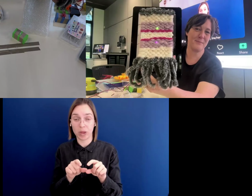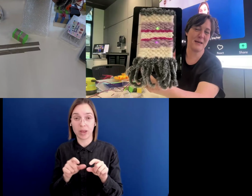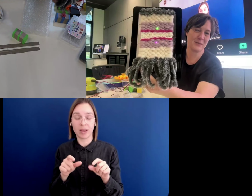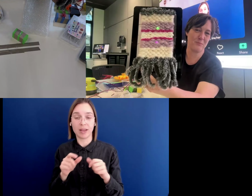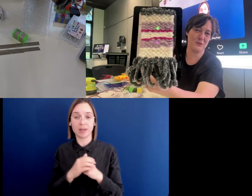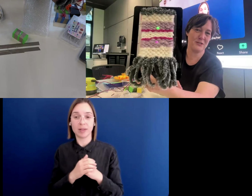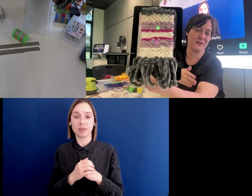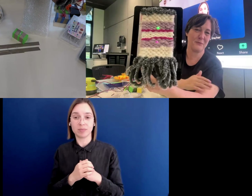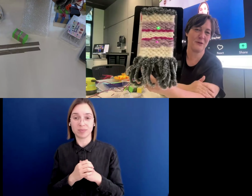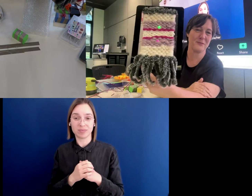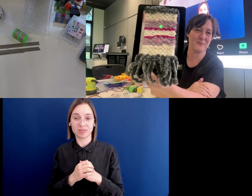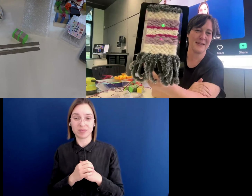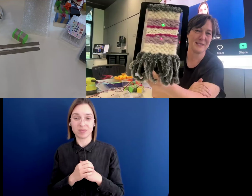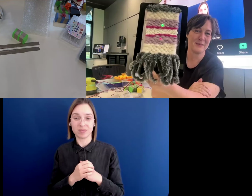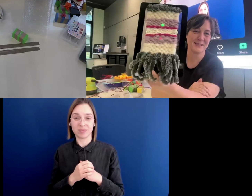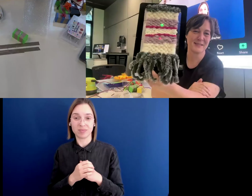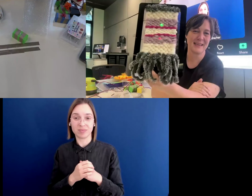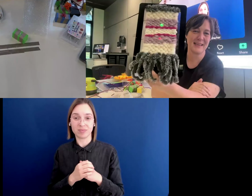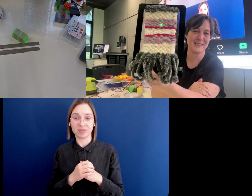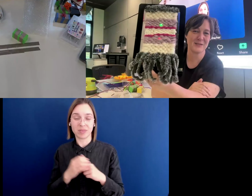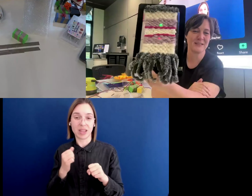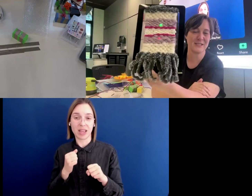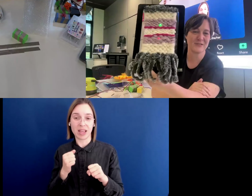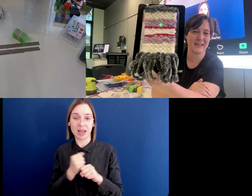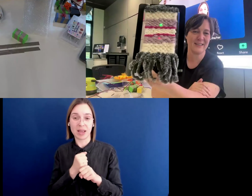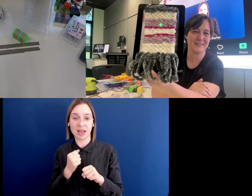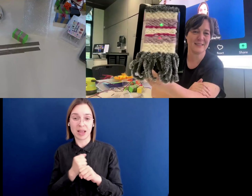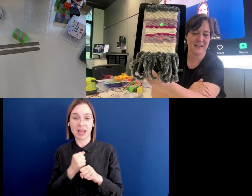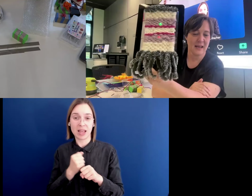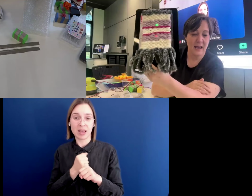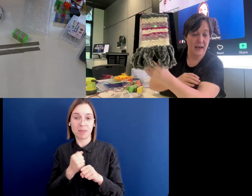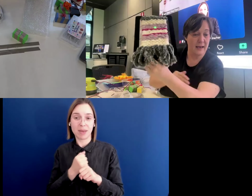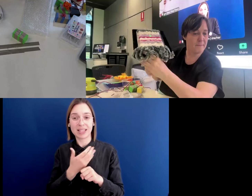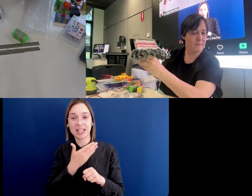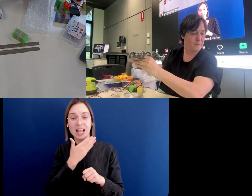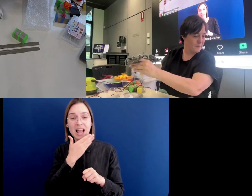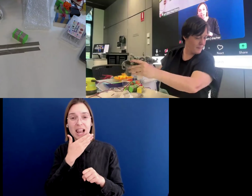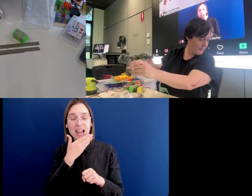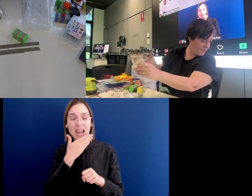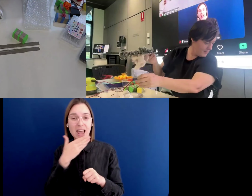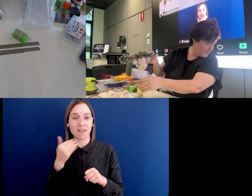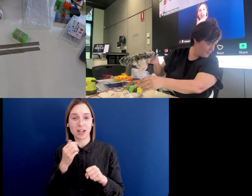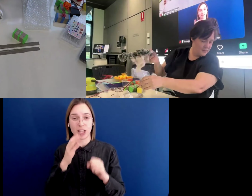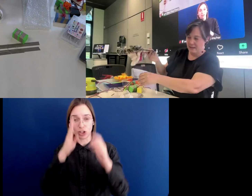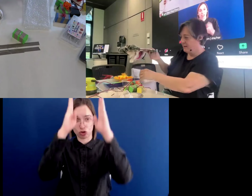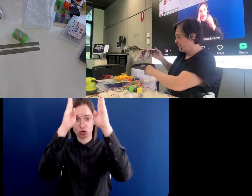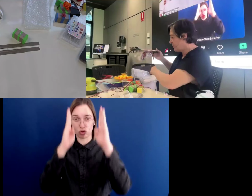So it actually makes a beautifully woven piece because the edges are really straight.